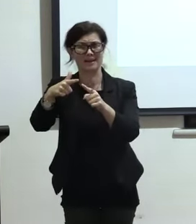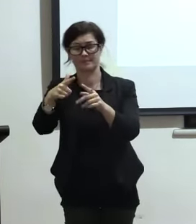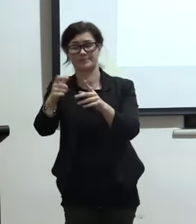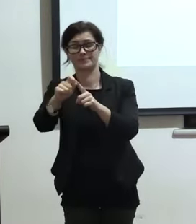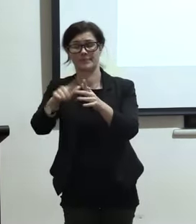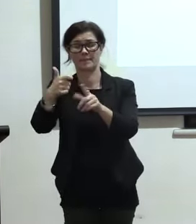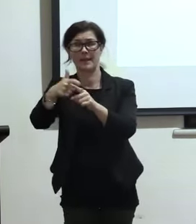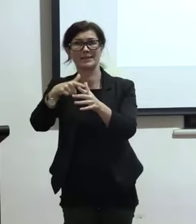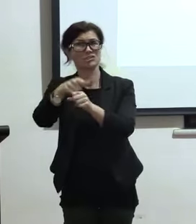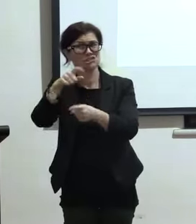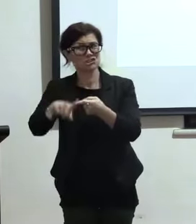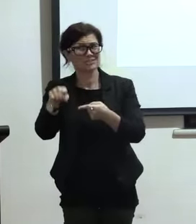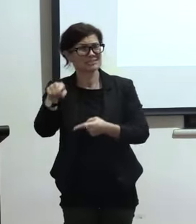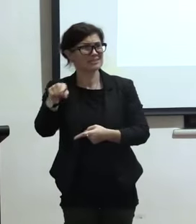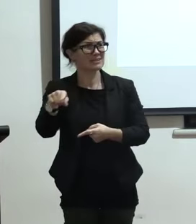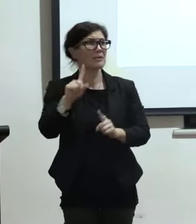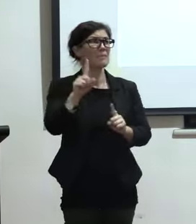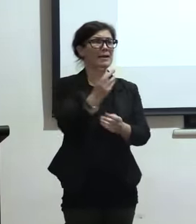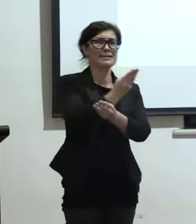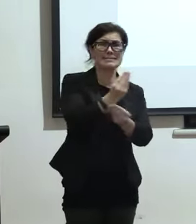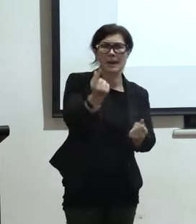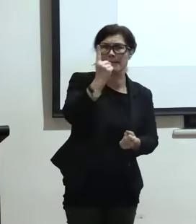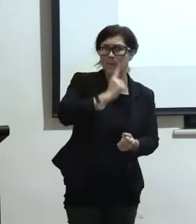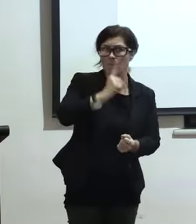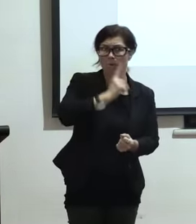But for some people with a